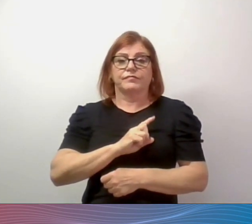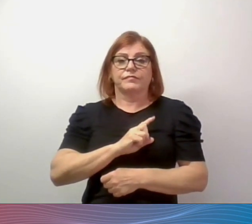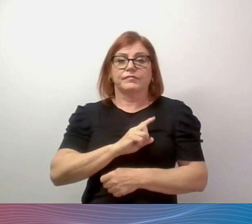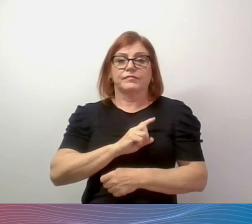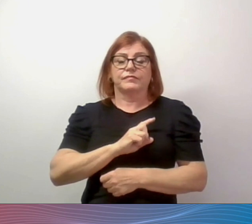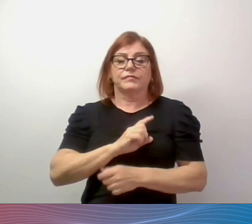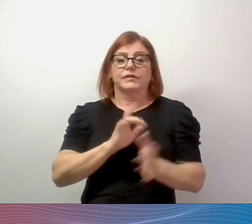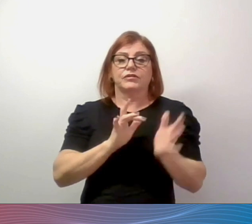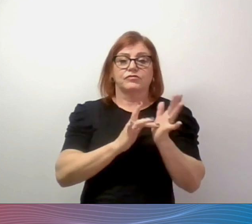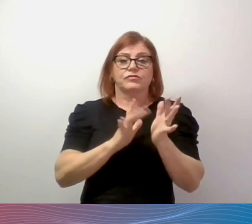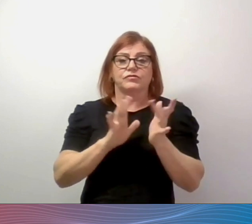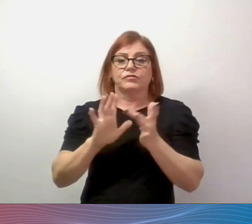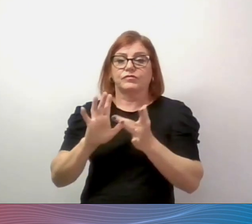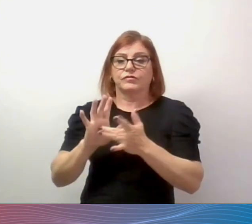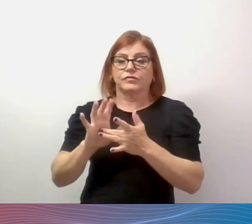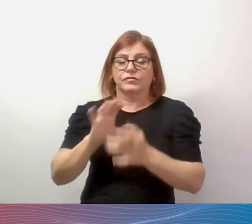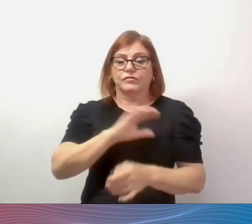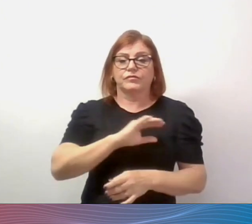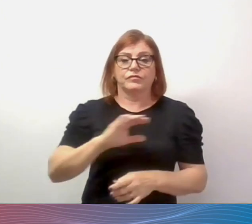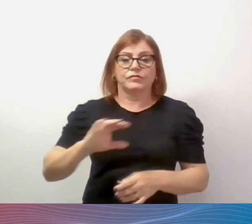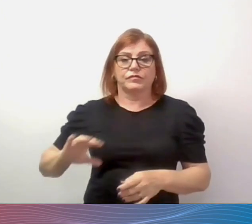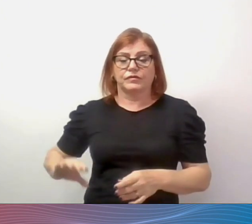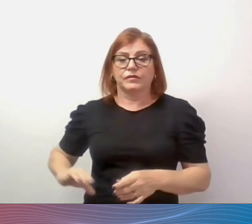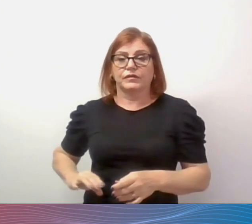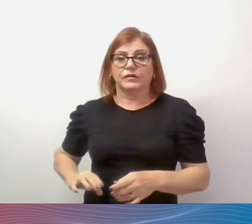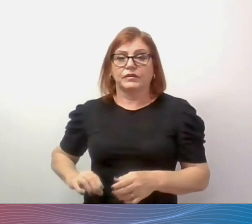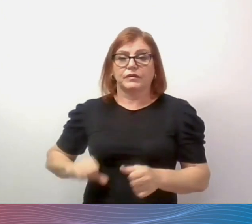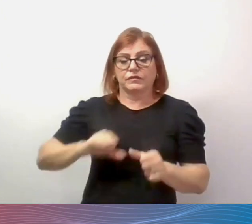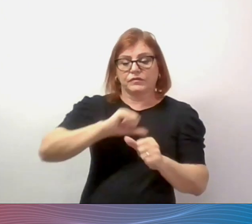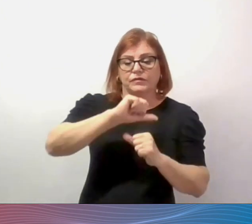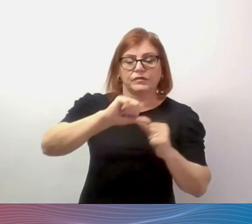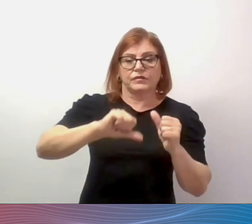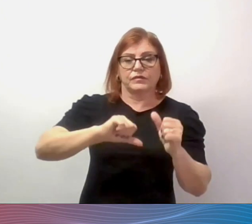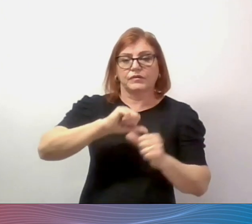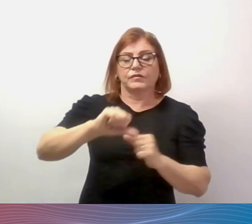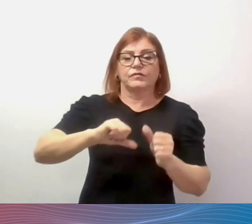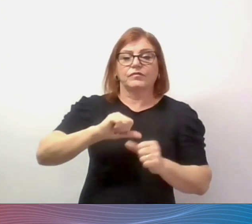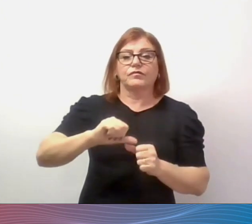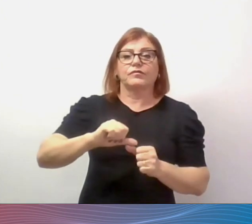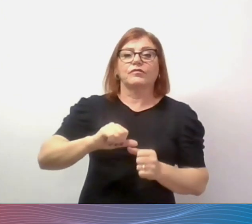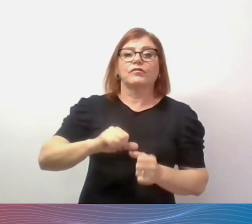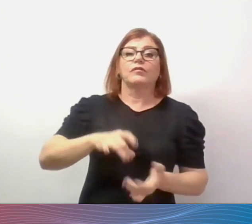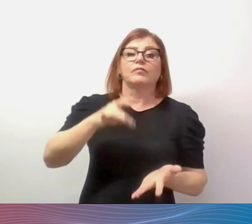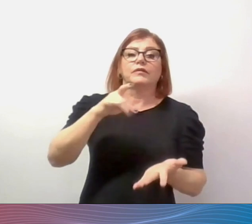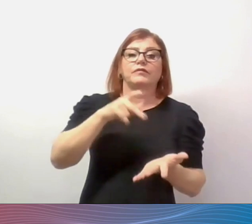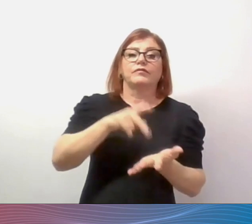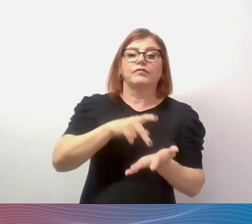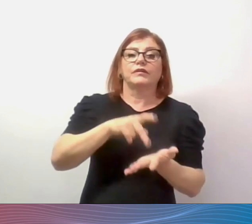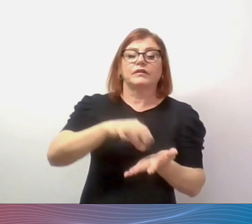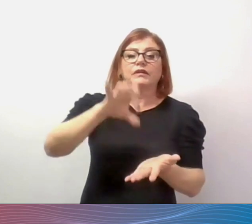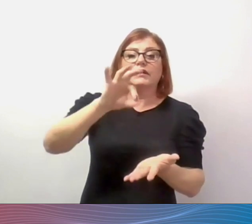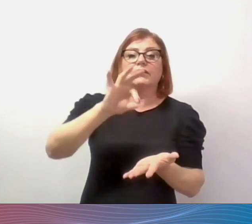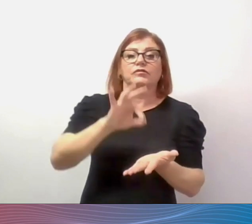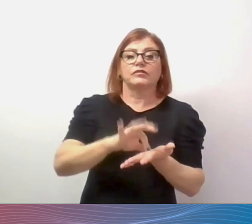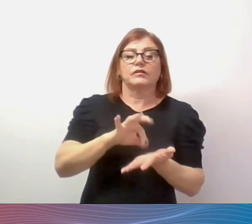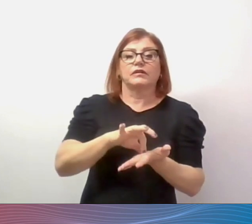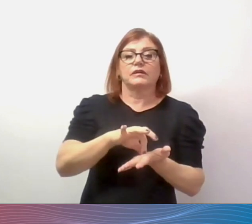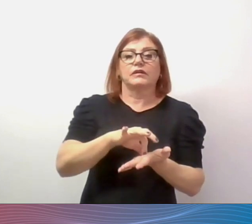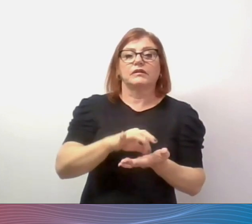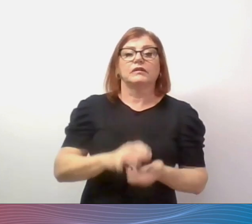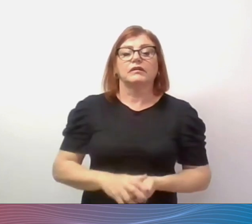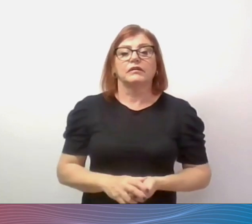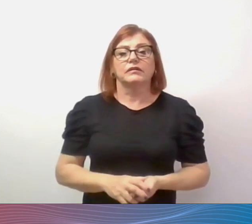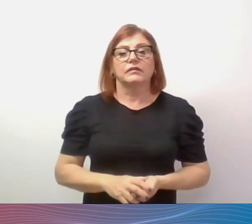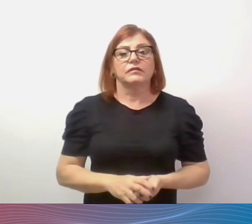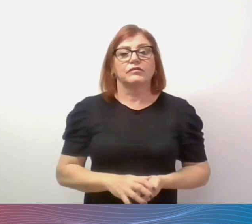Jesus Christ he becomes truth. Se torna a realidade. He becomes reality. Irmãos, só quem está na luz tem a